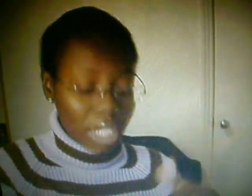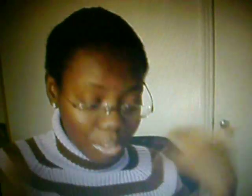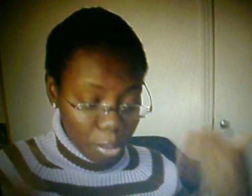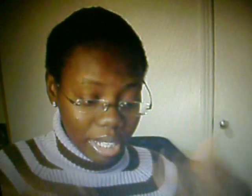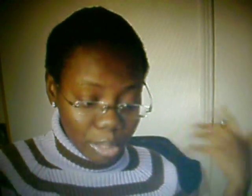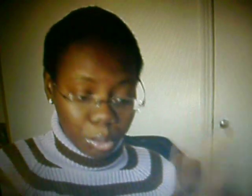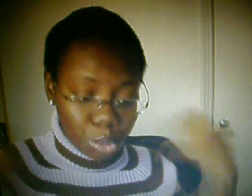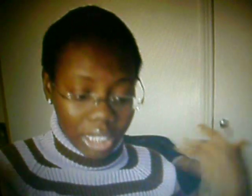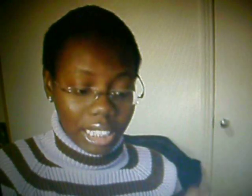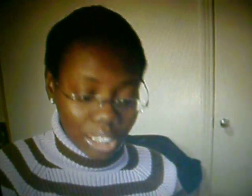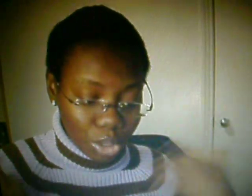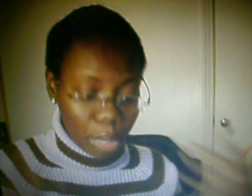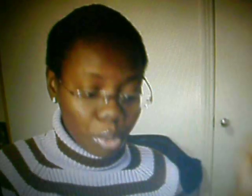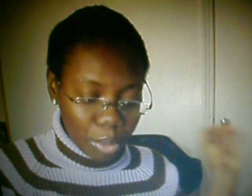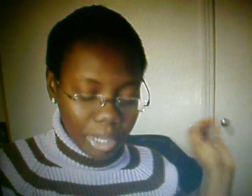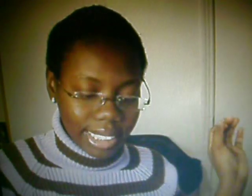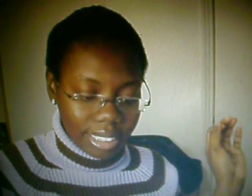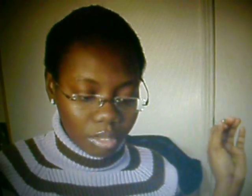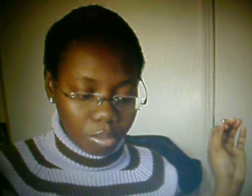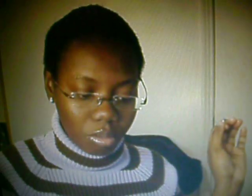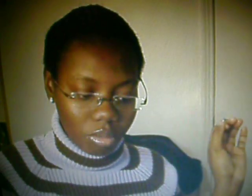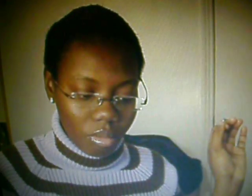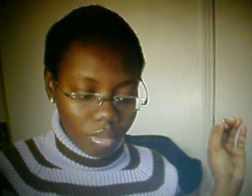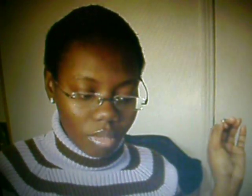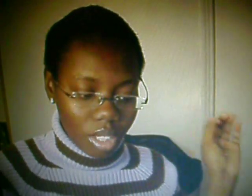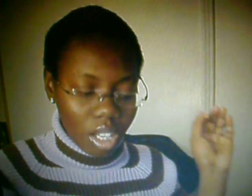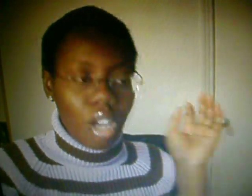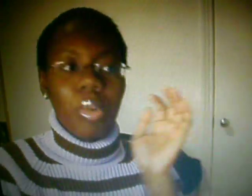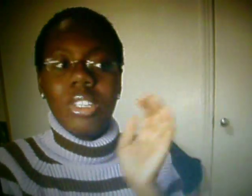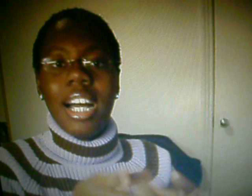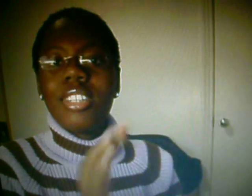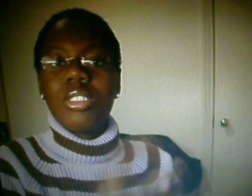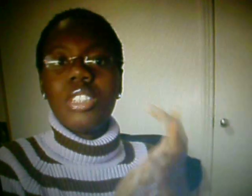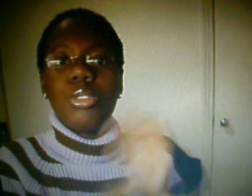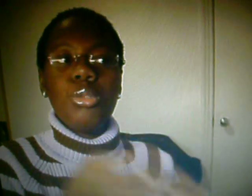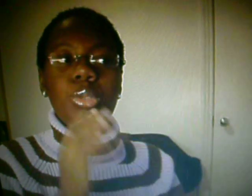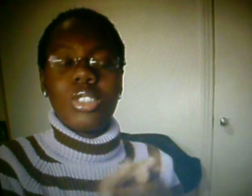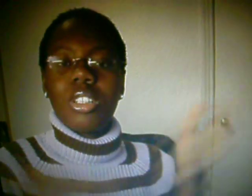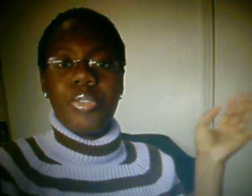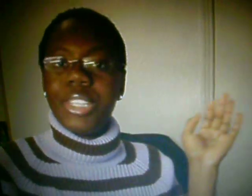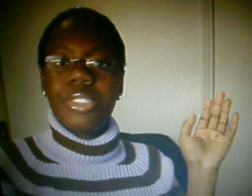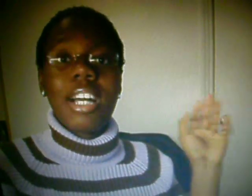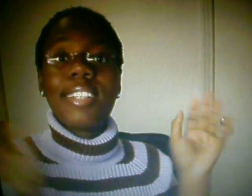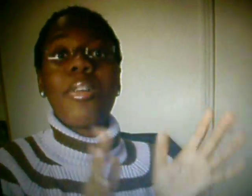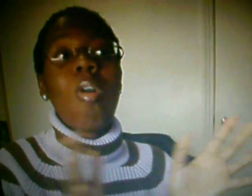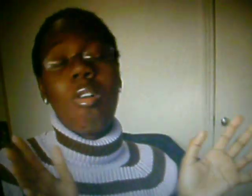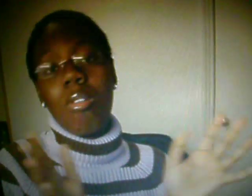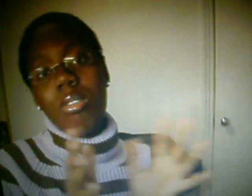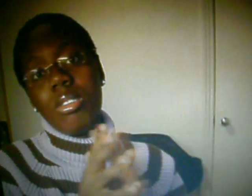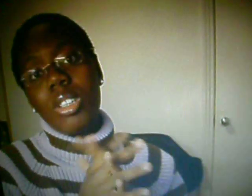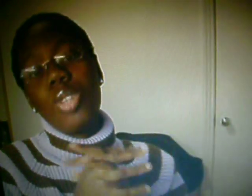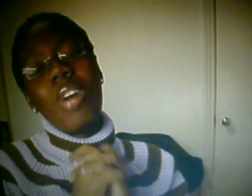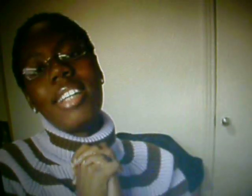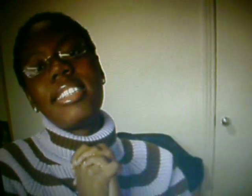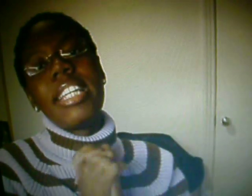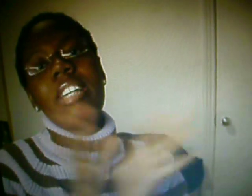remain spiritually clean. keep on repenting. But that has nothing to do with your salvation at all. You are saved.